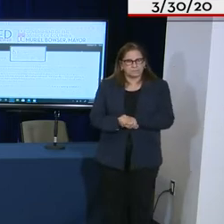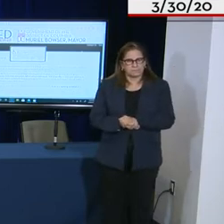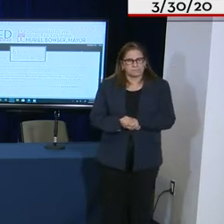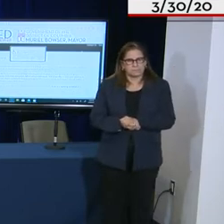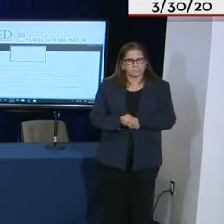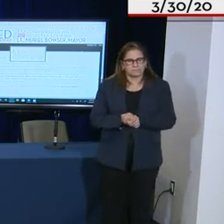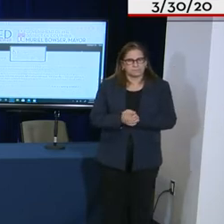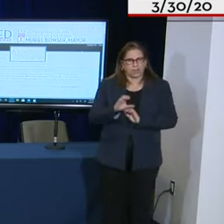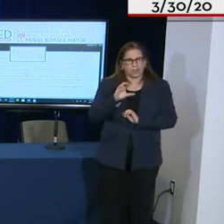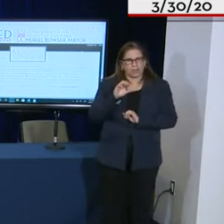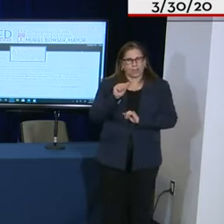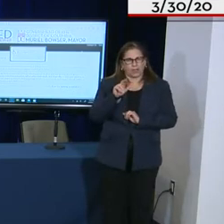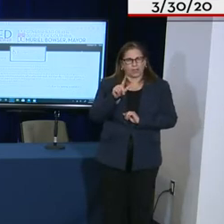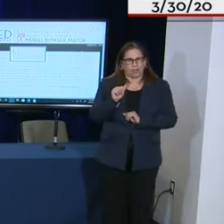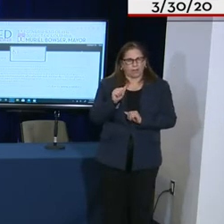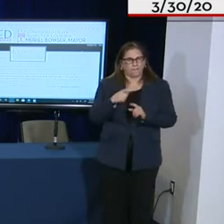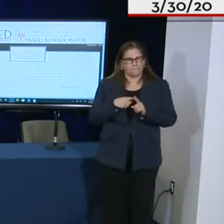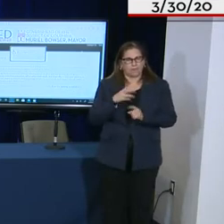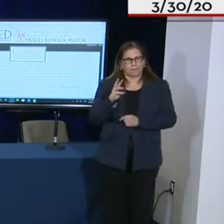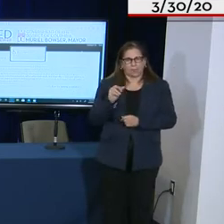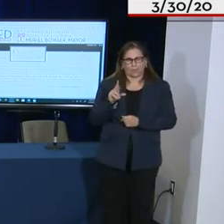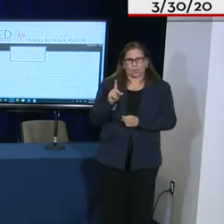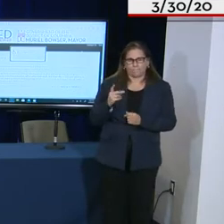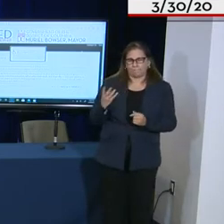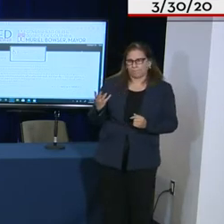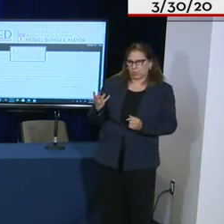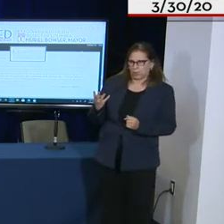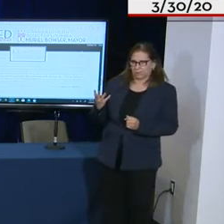live. Good afternoon, Karla.